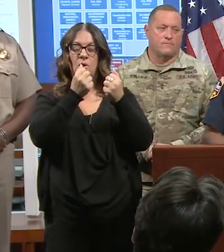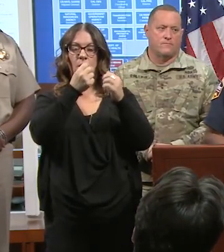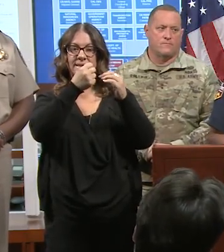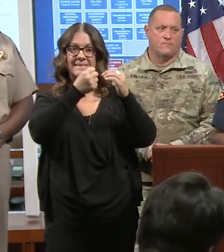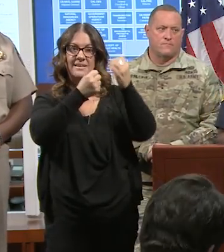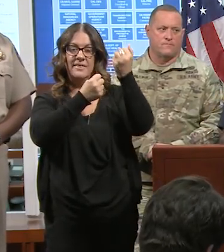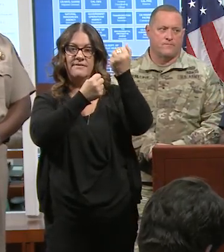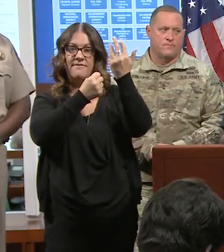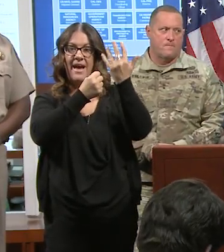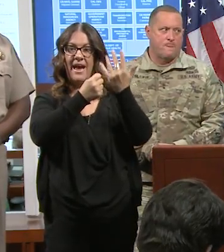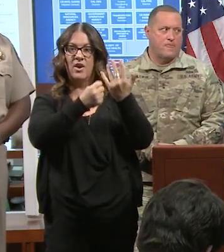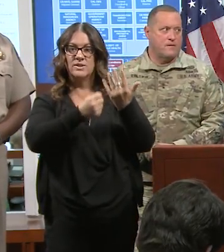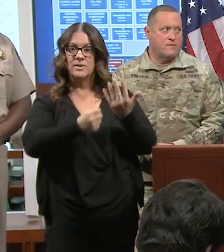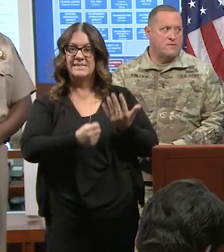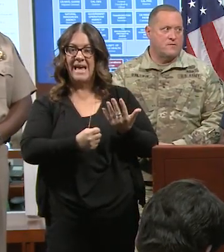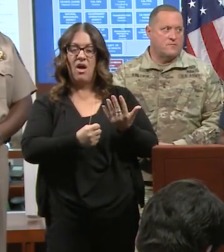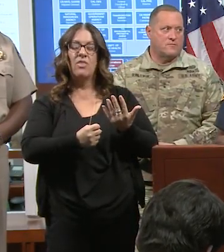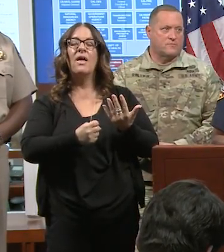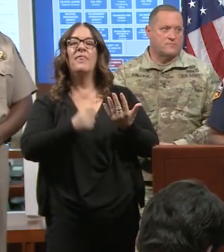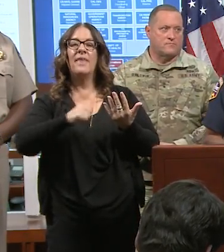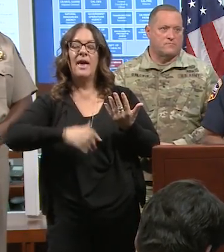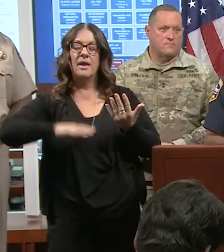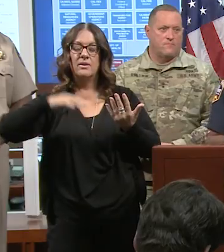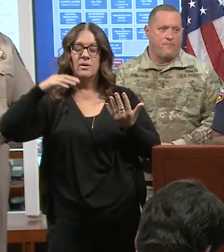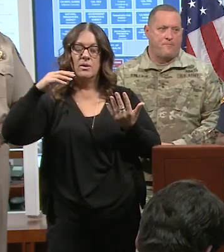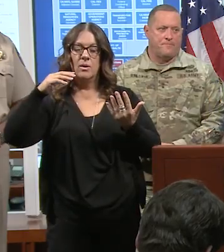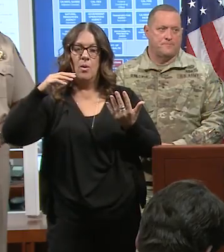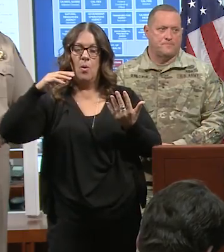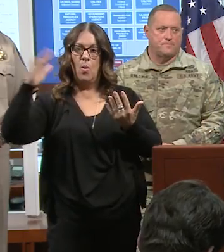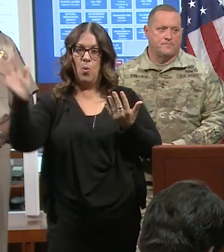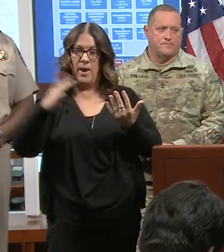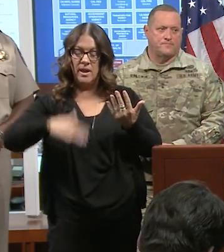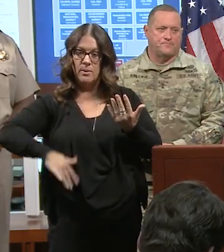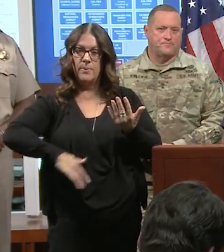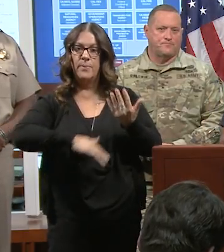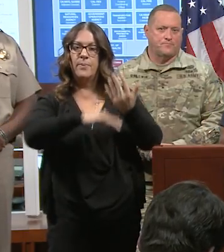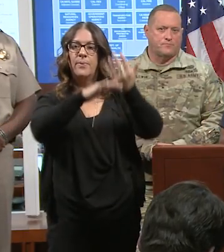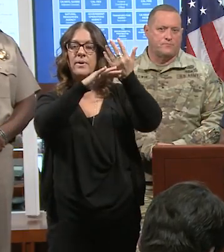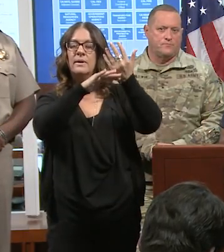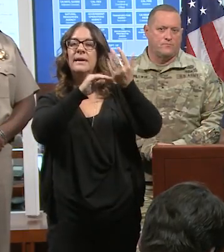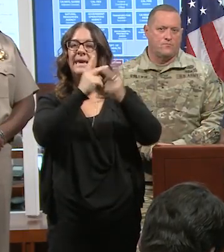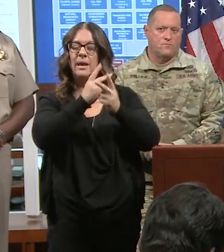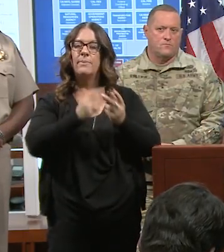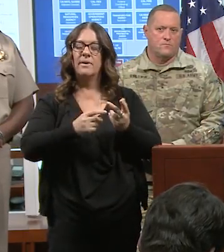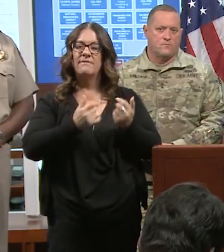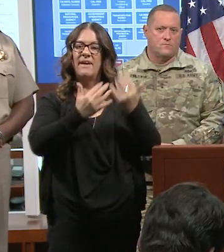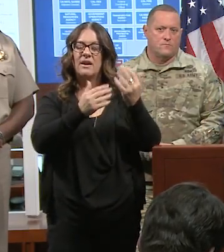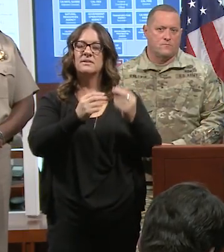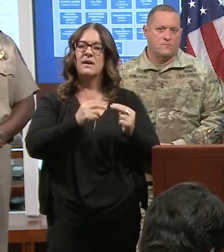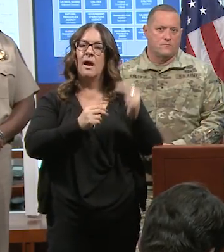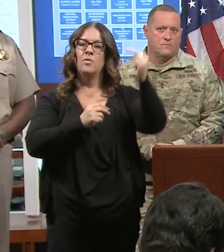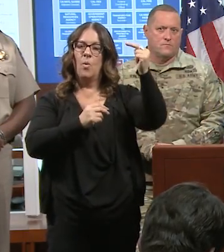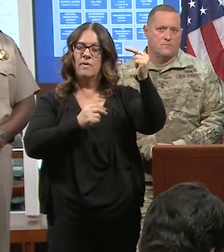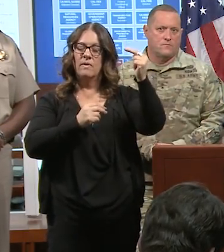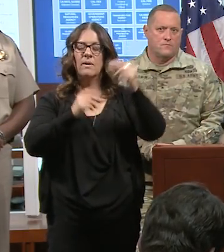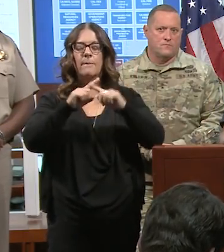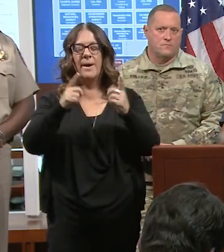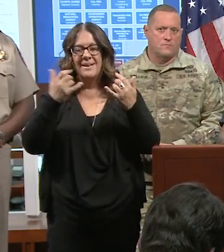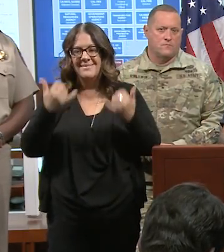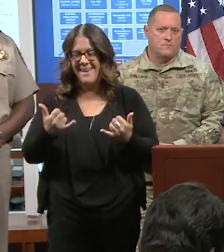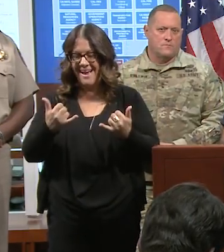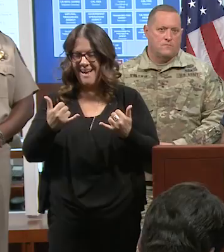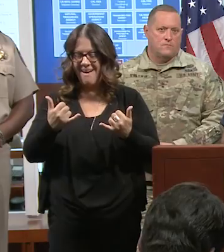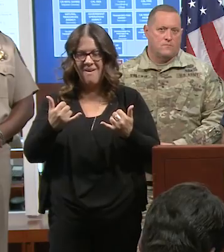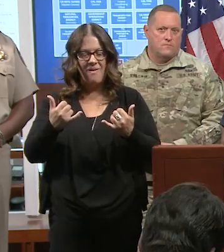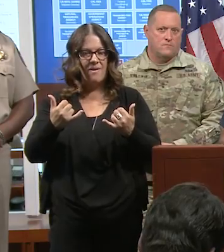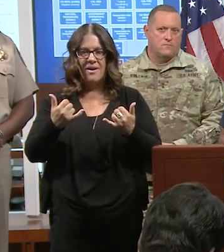we were focusing our efforts on the southern end of these fires, trying to get containment lines in anticipation of the wind change. So now what's happening is these fires are